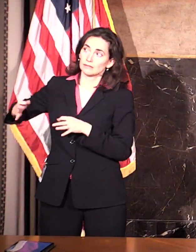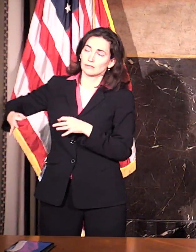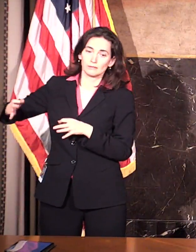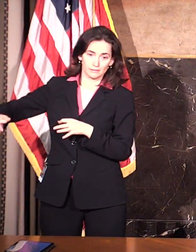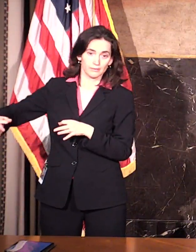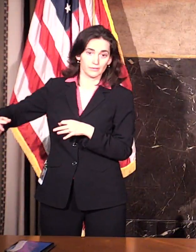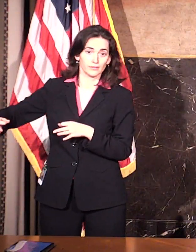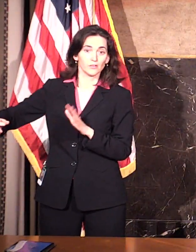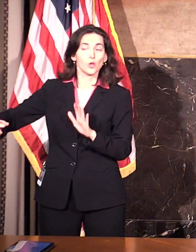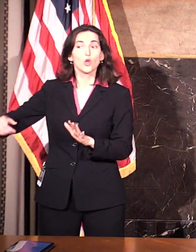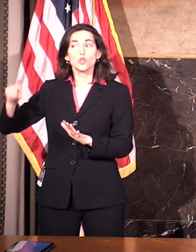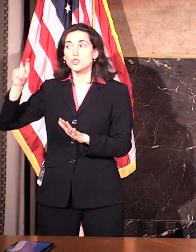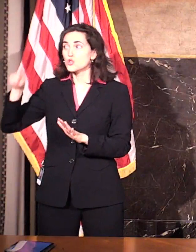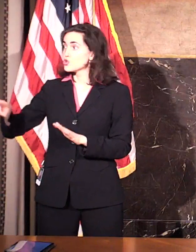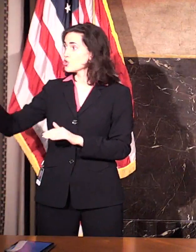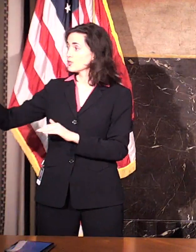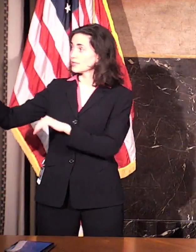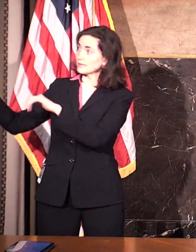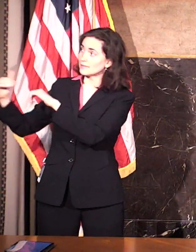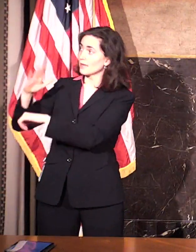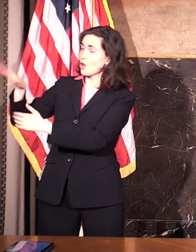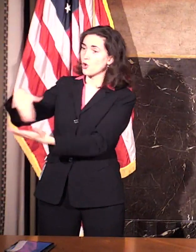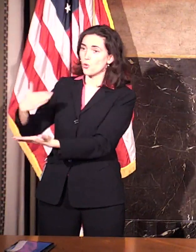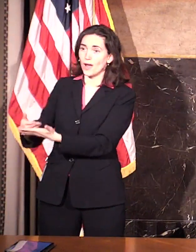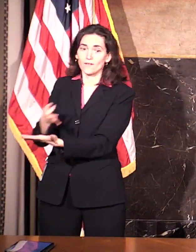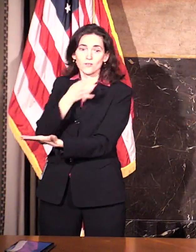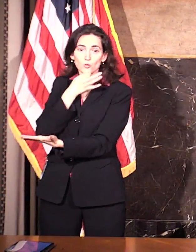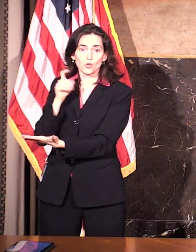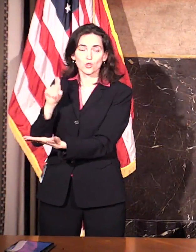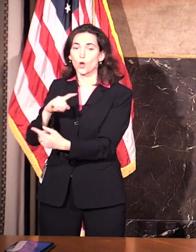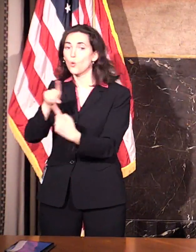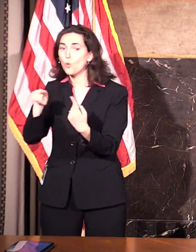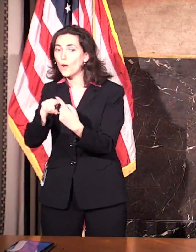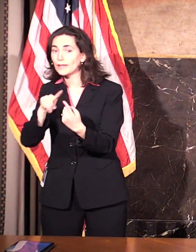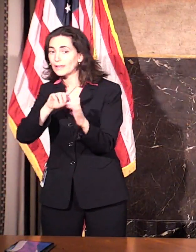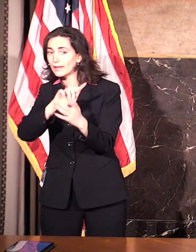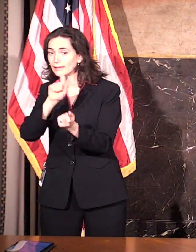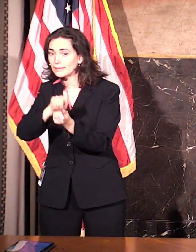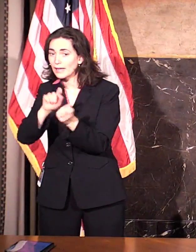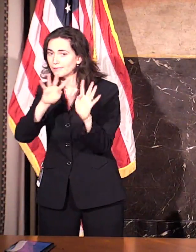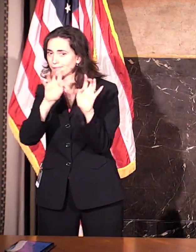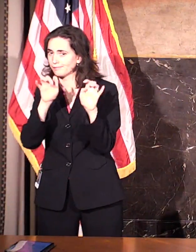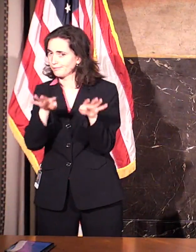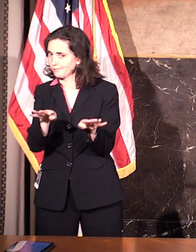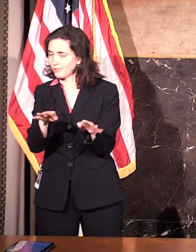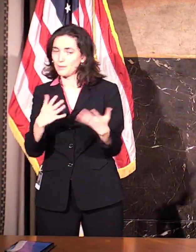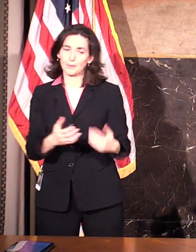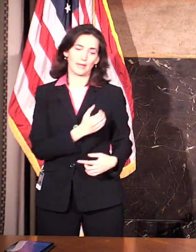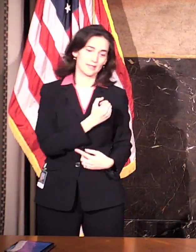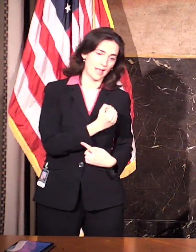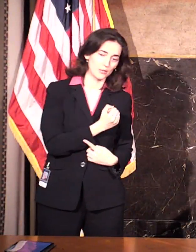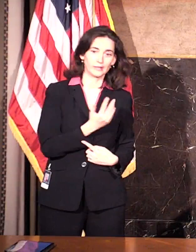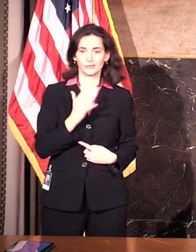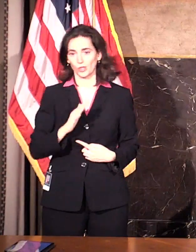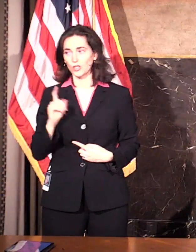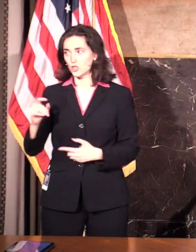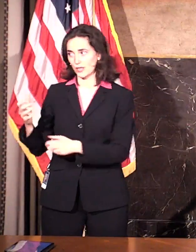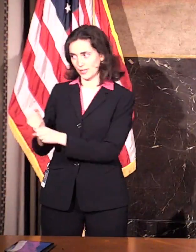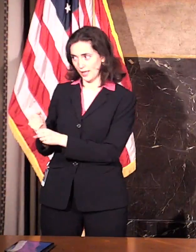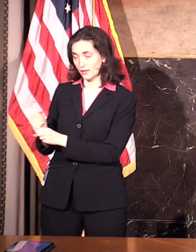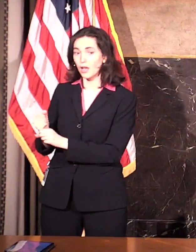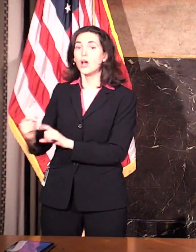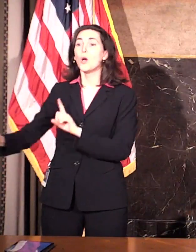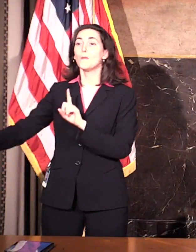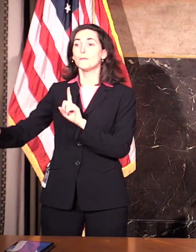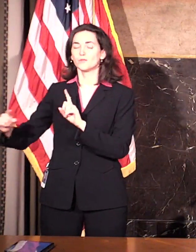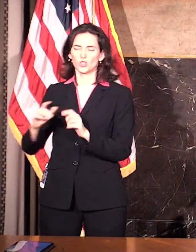so we expect to get those shipments. We don't know when. It could be Saturday or Sunday. And then Monday or Tuesday, we should get what would